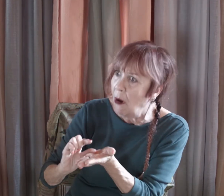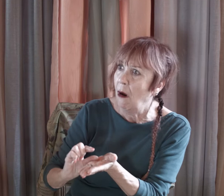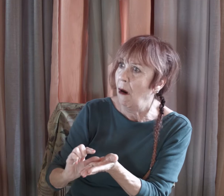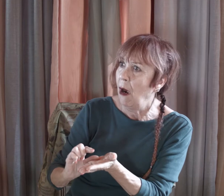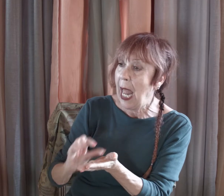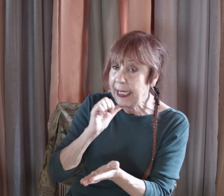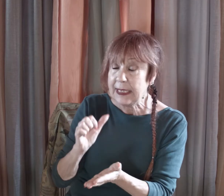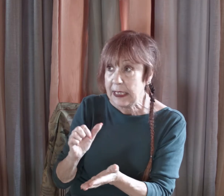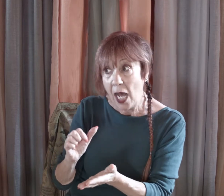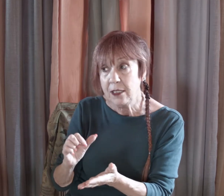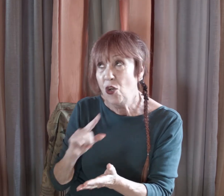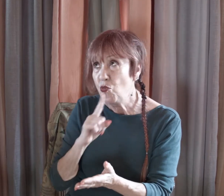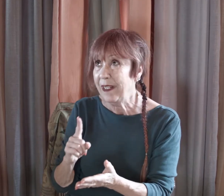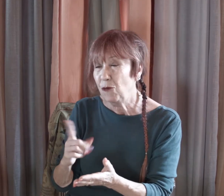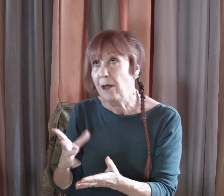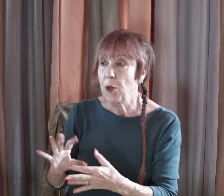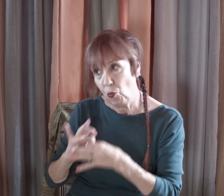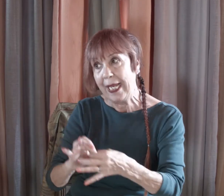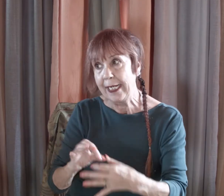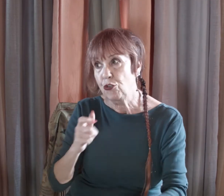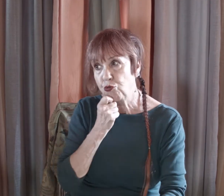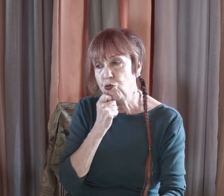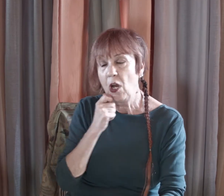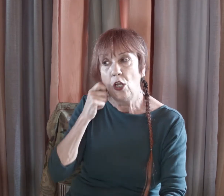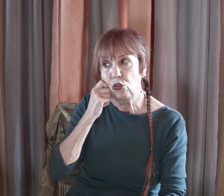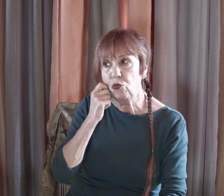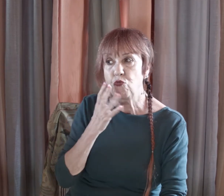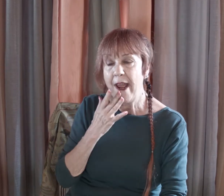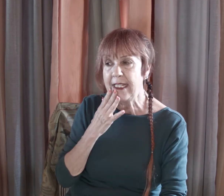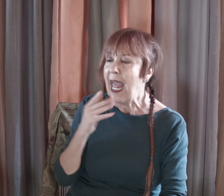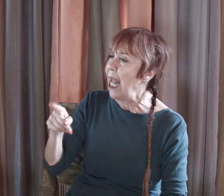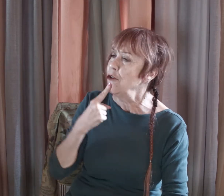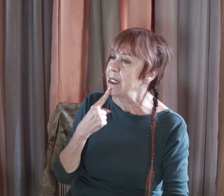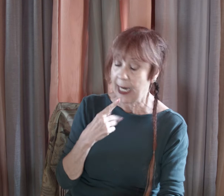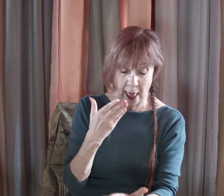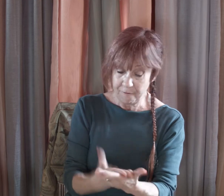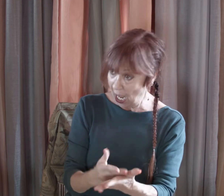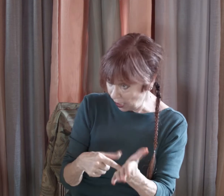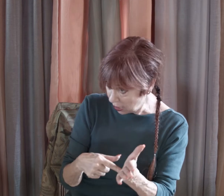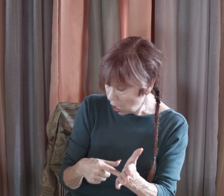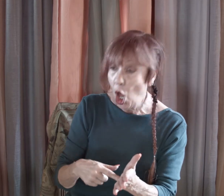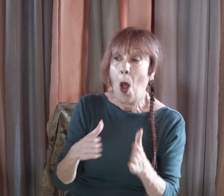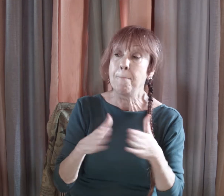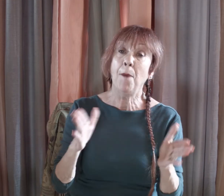that are perhaps not unrelated to race. And you've said the fact is public school funding